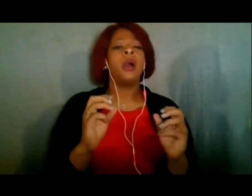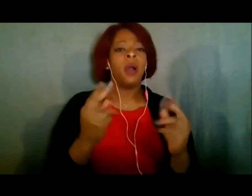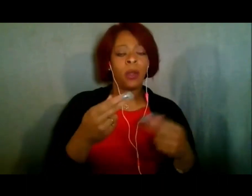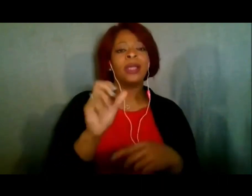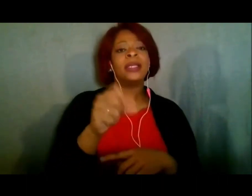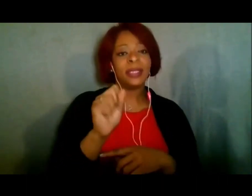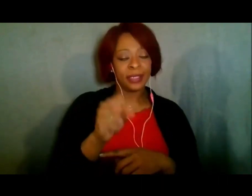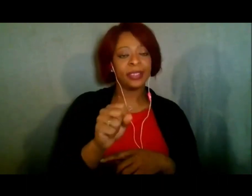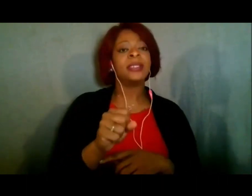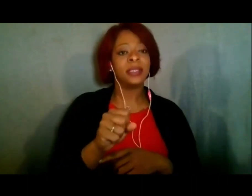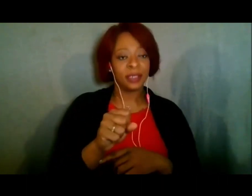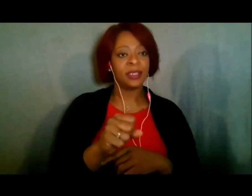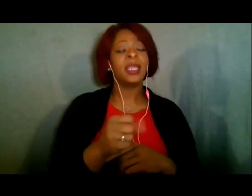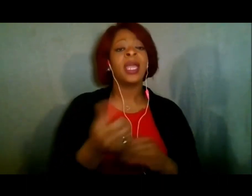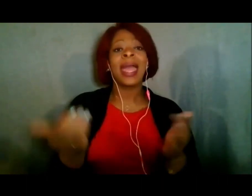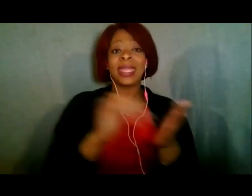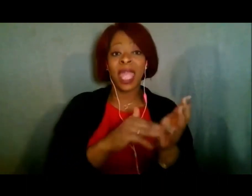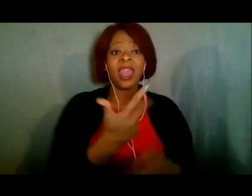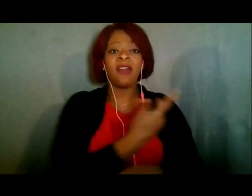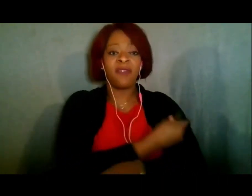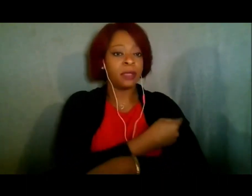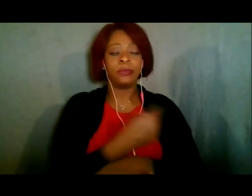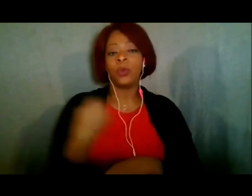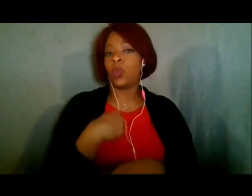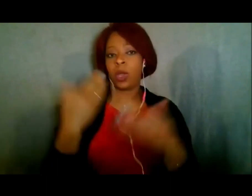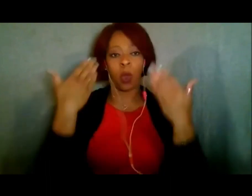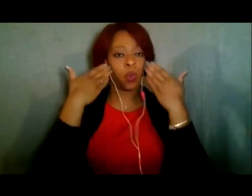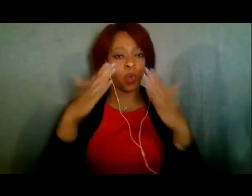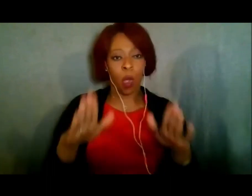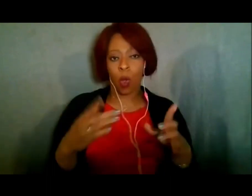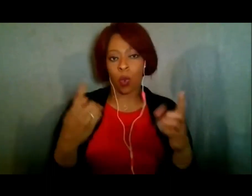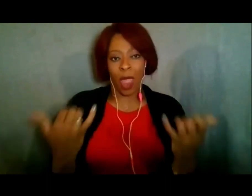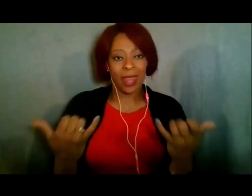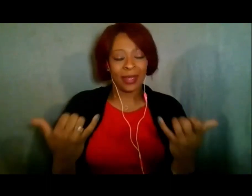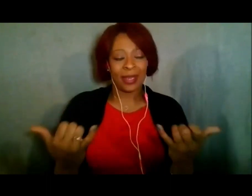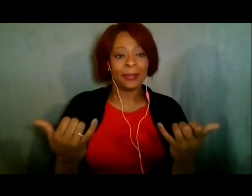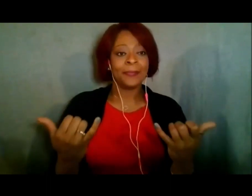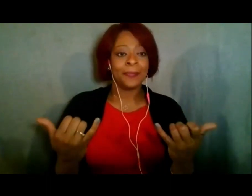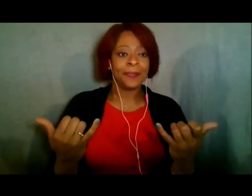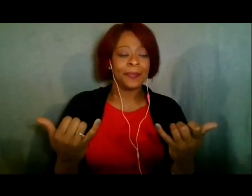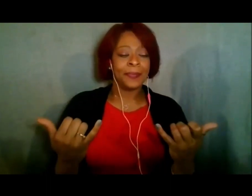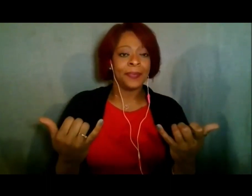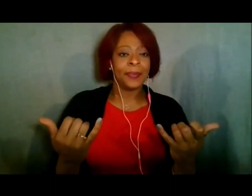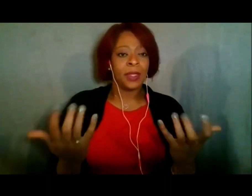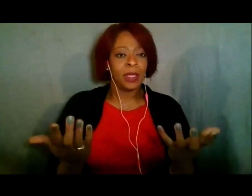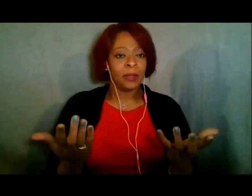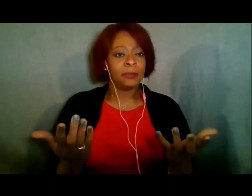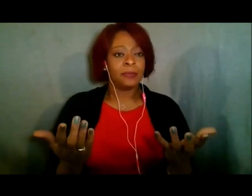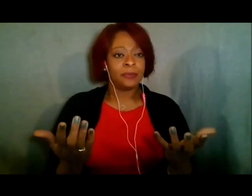Yeah, so when to be revaccinated? At this point, we don't know. I